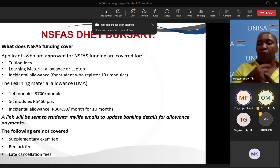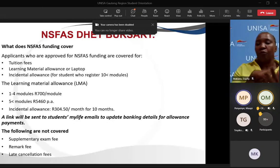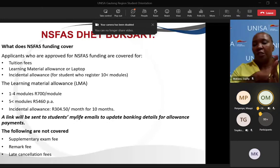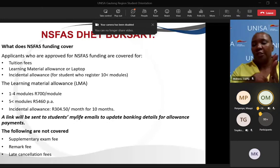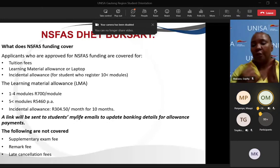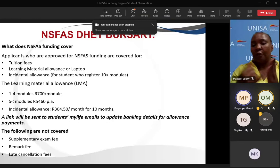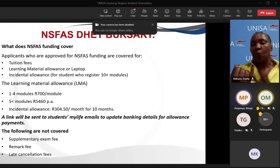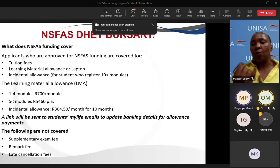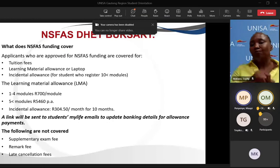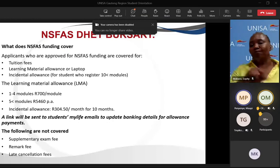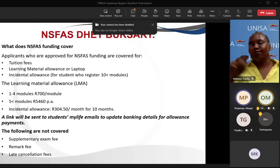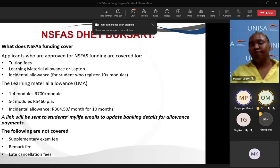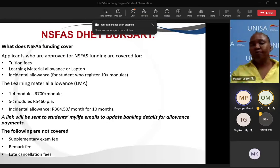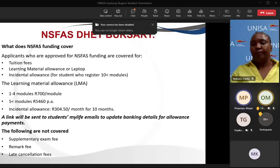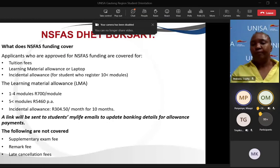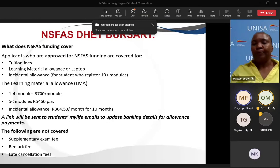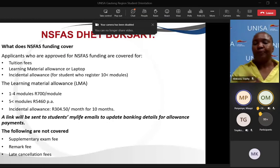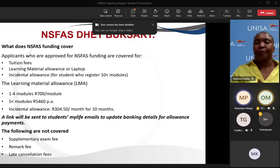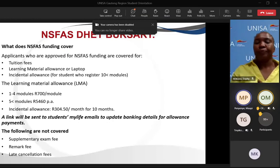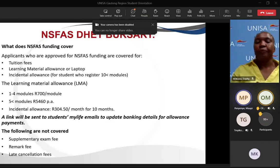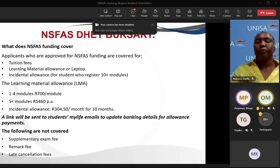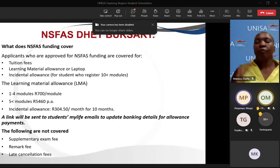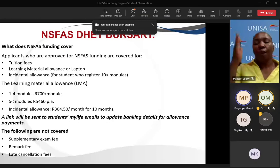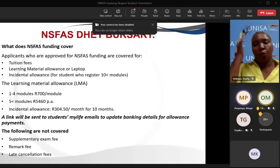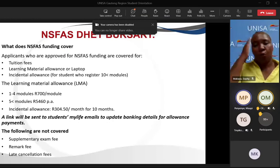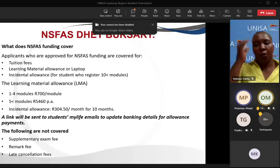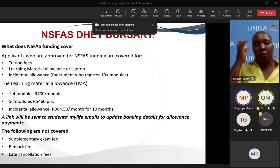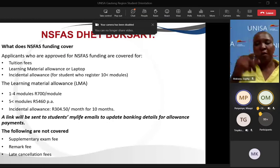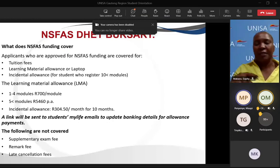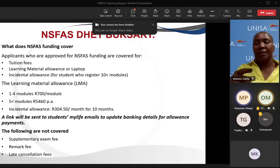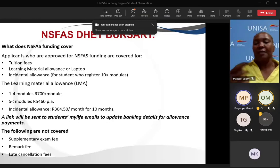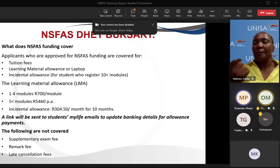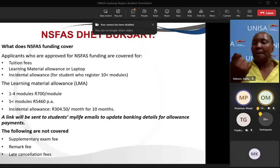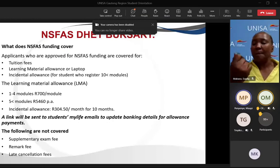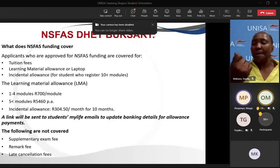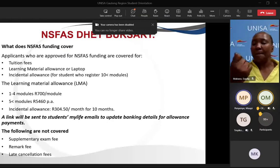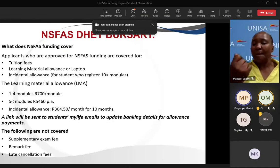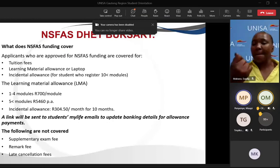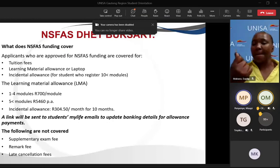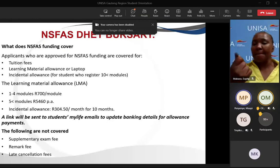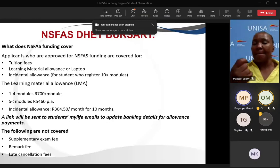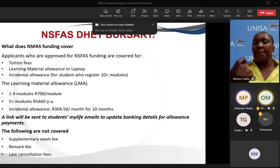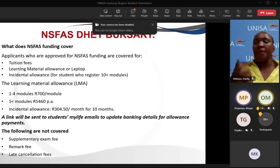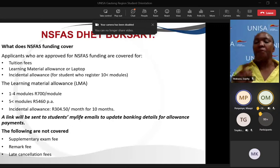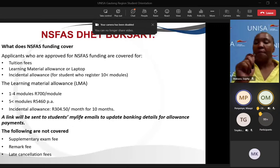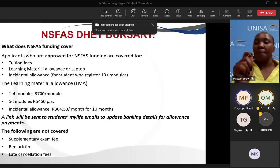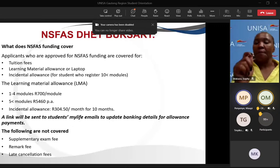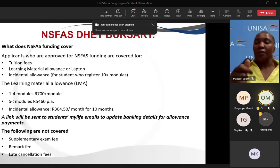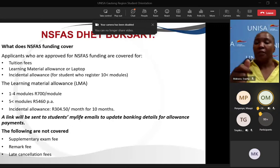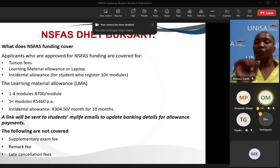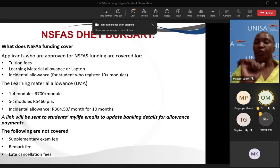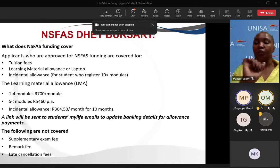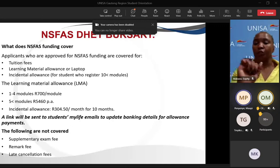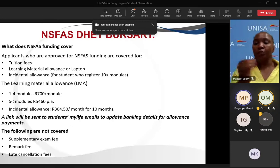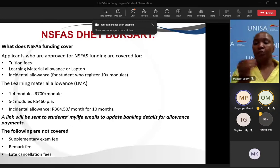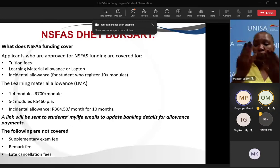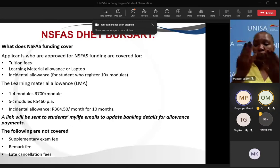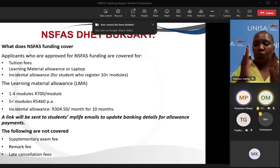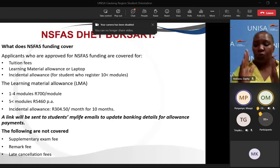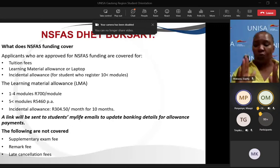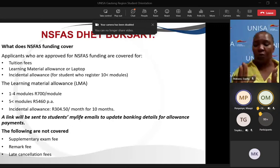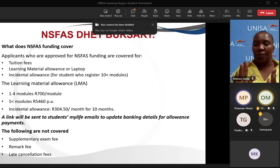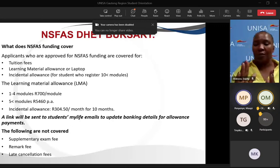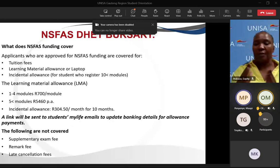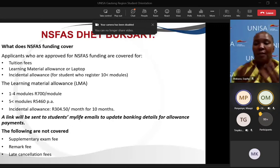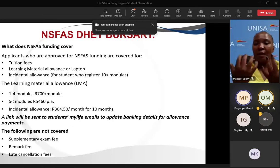first semester please note that all allowances will be paid into the students bank accounts and then the